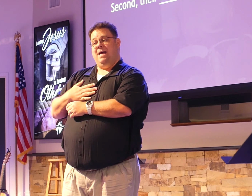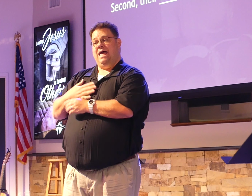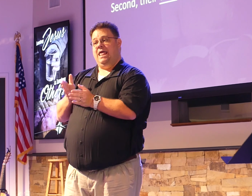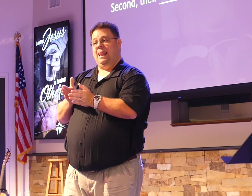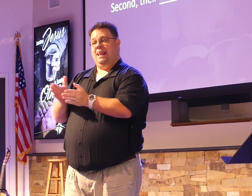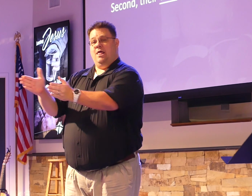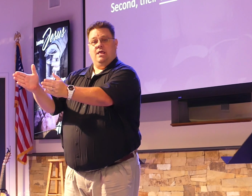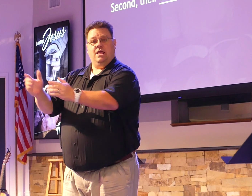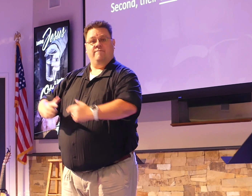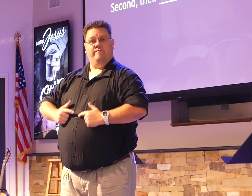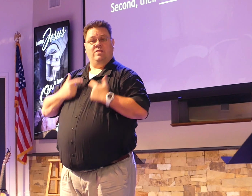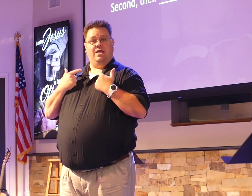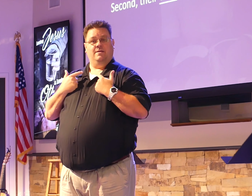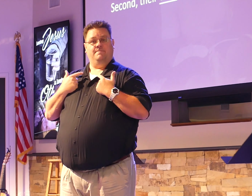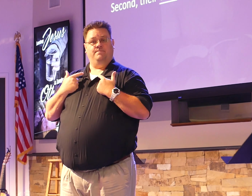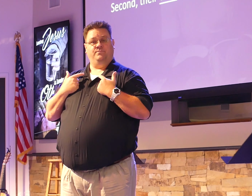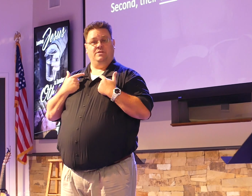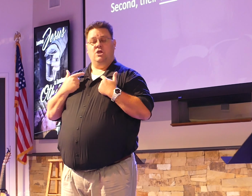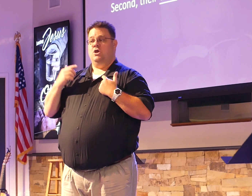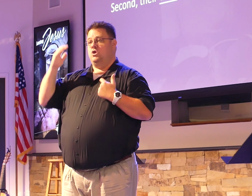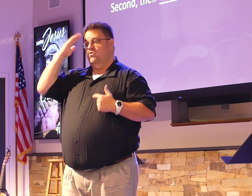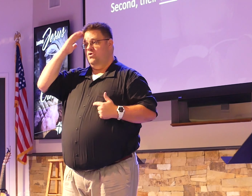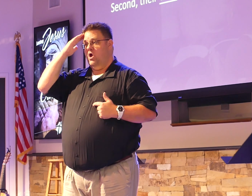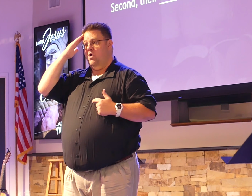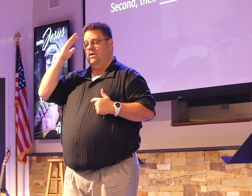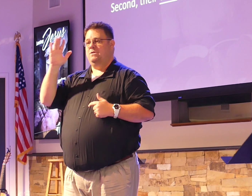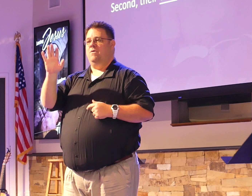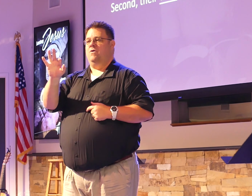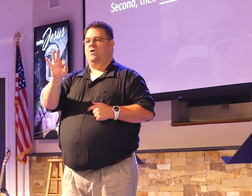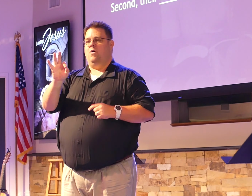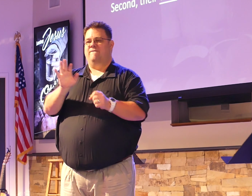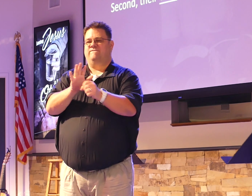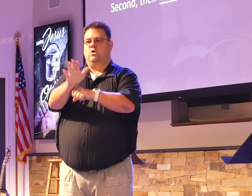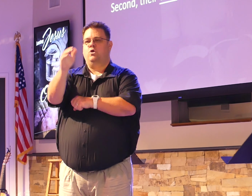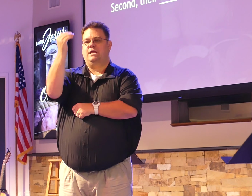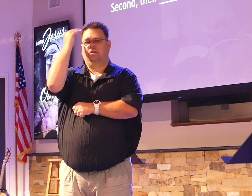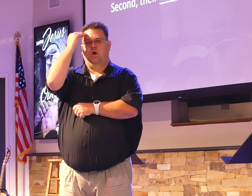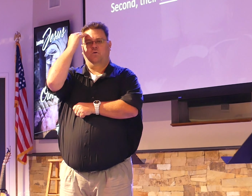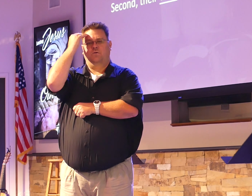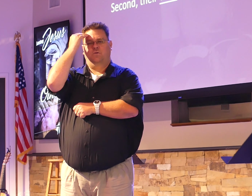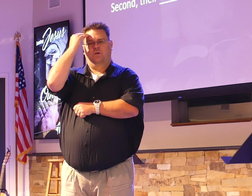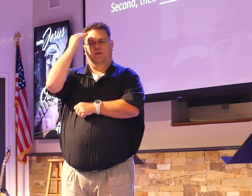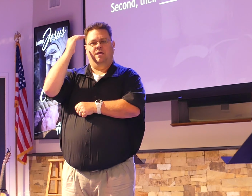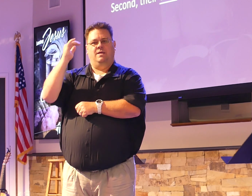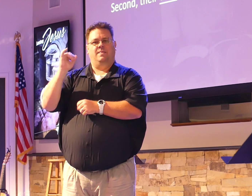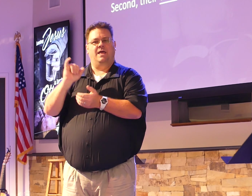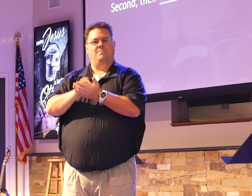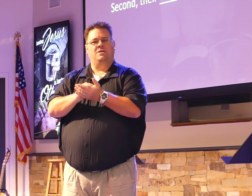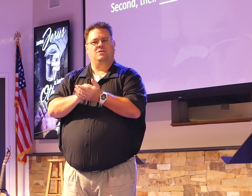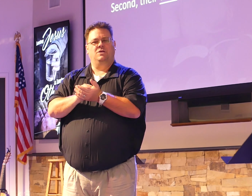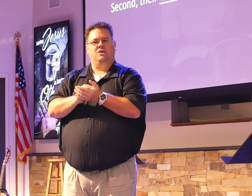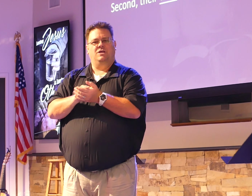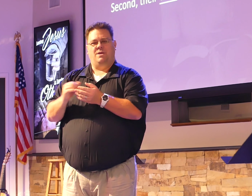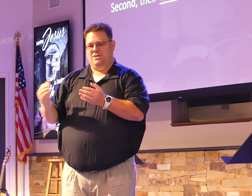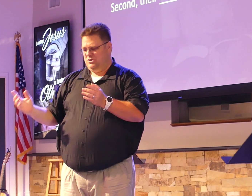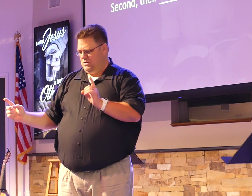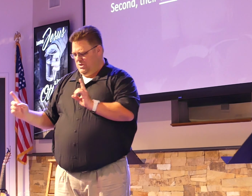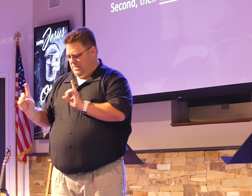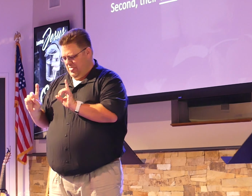You have fully known my manner of life. You know what fully known means? It means to follow near. Have you ever had anybody get in your space and follow you around and shadow